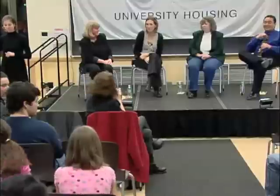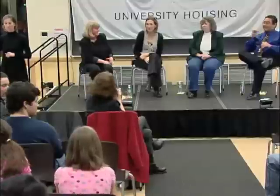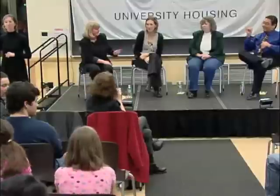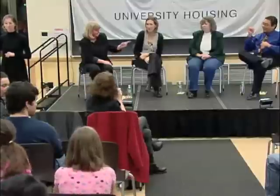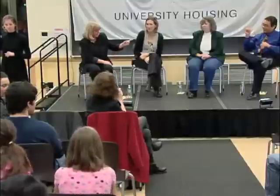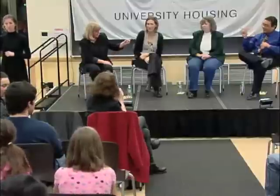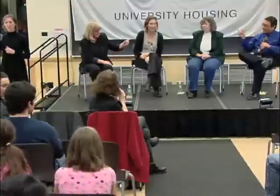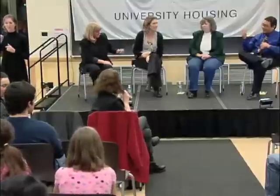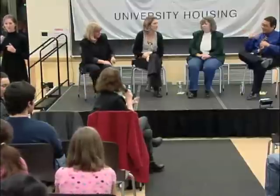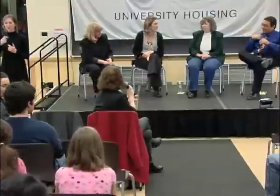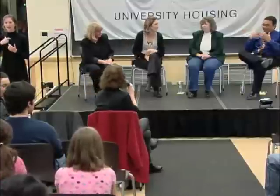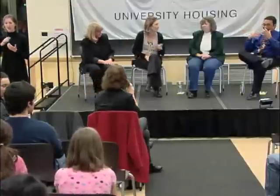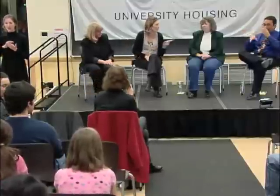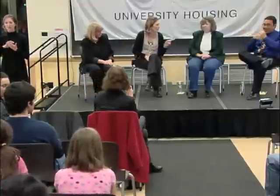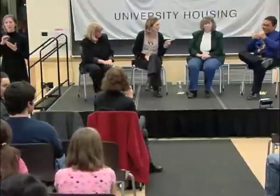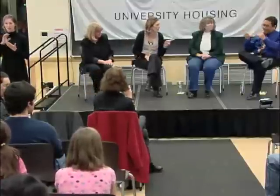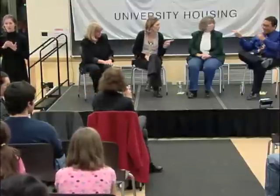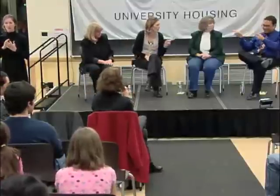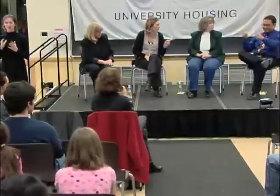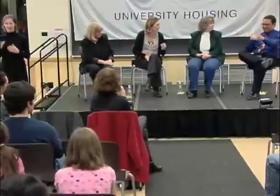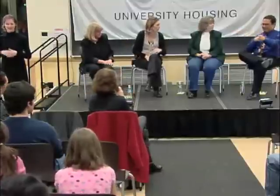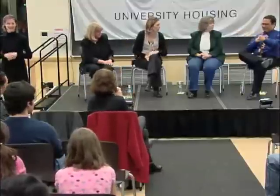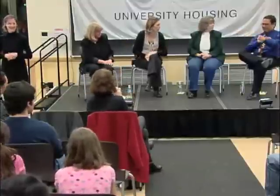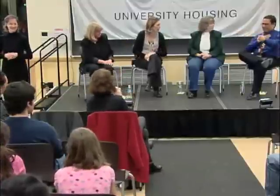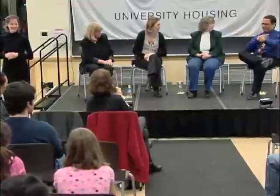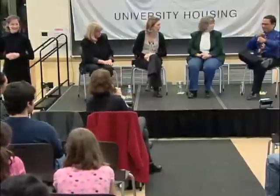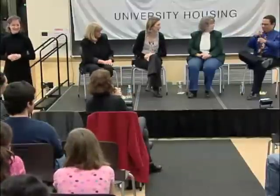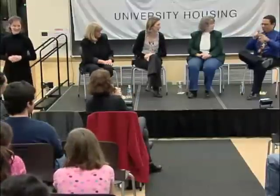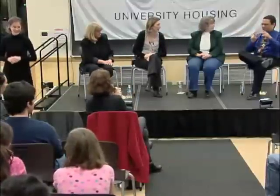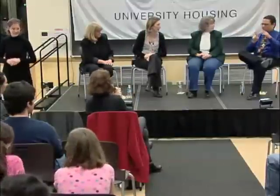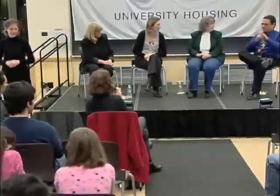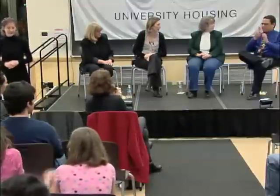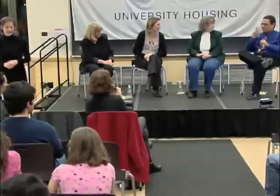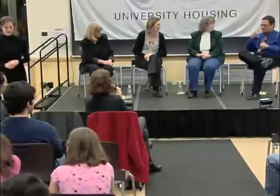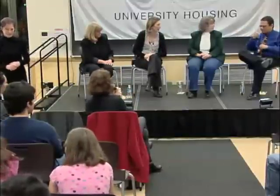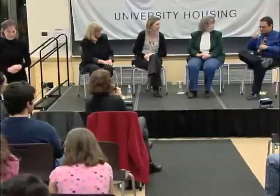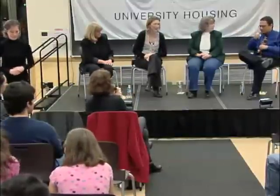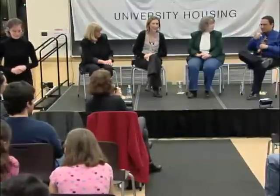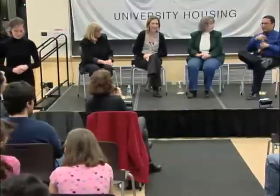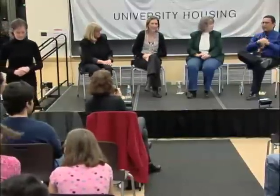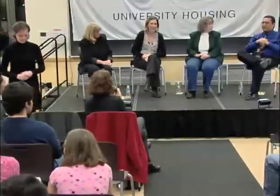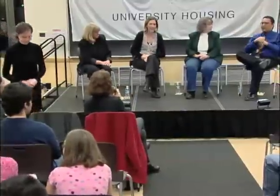says. And Valentino would like to add, oh, I'm happy that you brought that up.